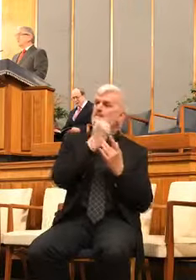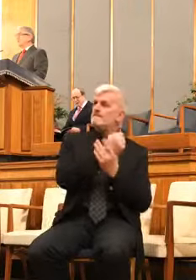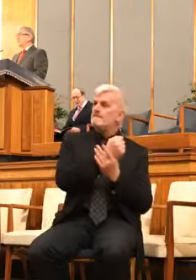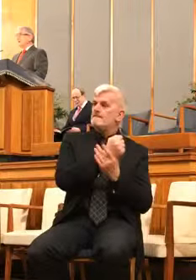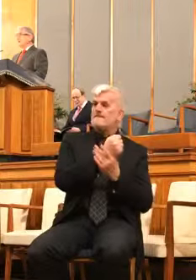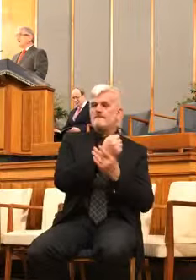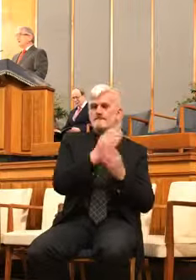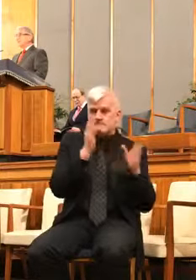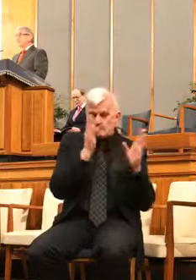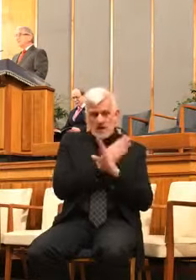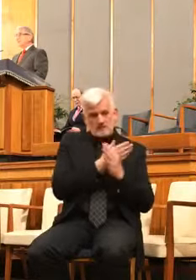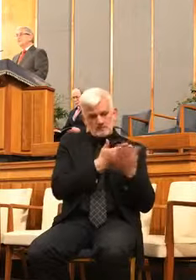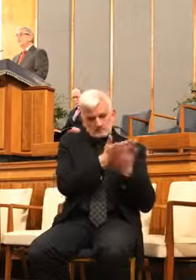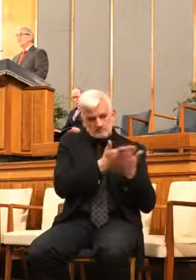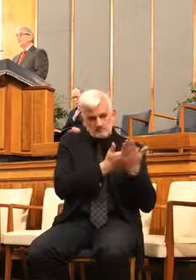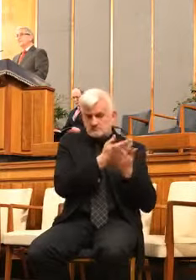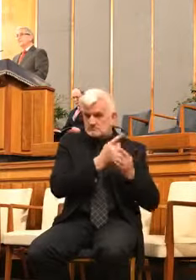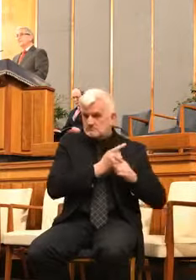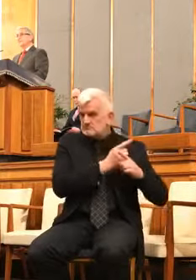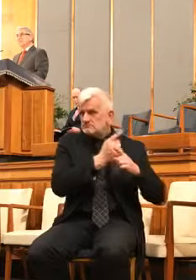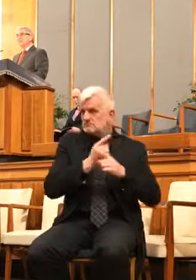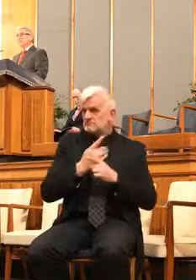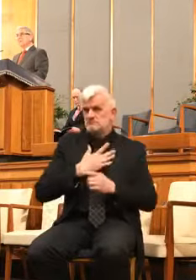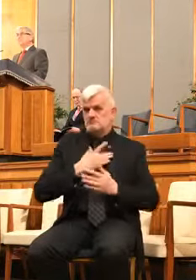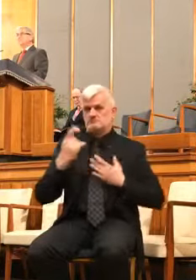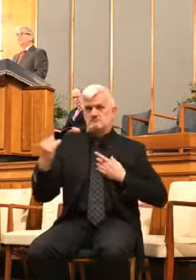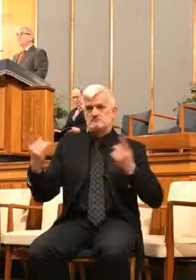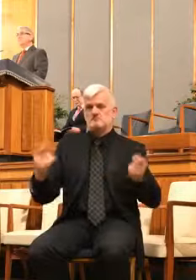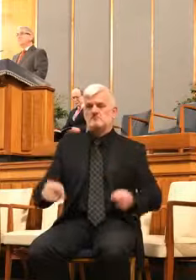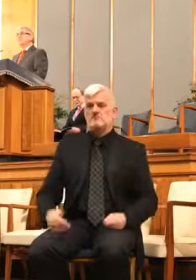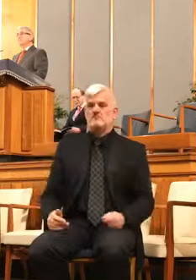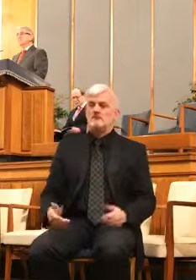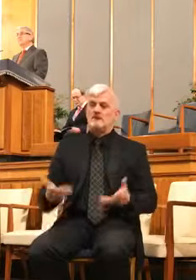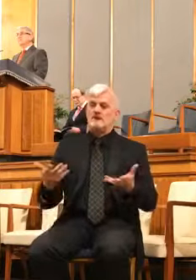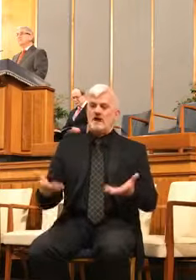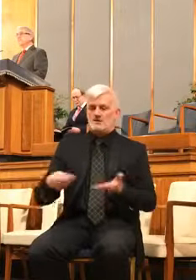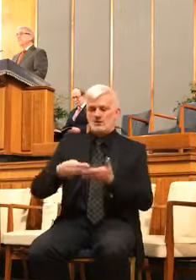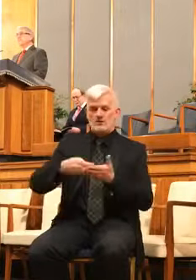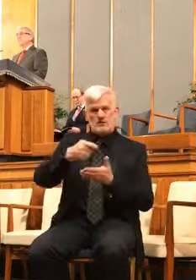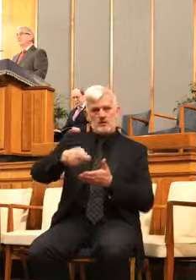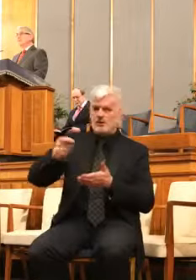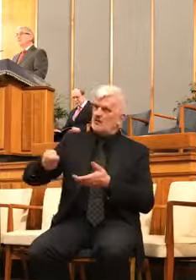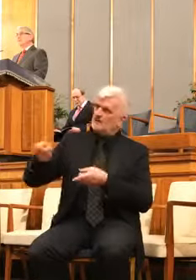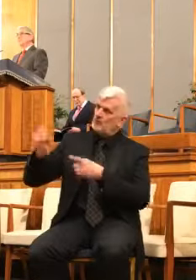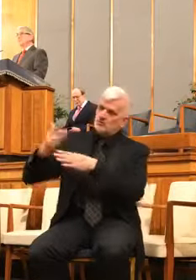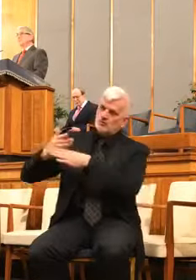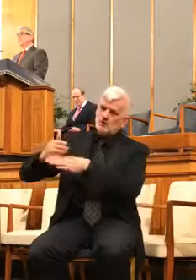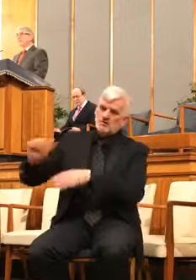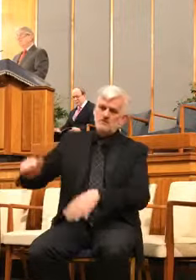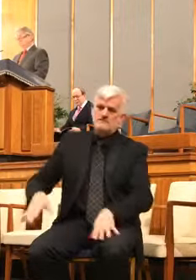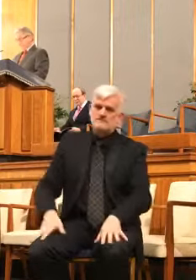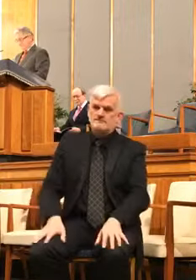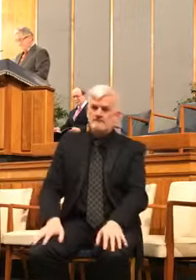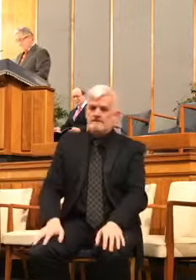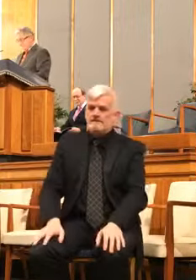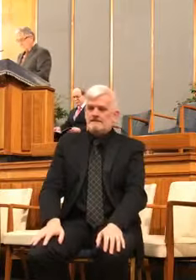their vestries for any who would like to speak. And now the steward will take up our offering for the Lord's work.